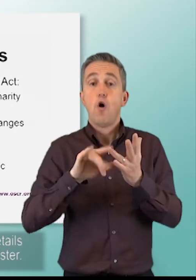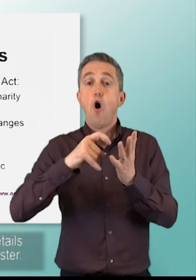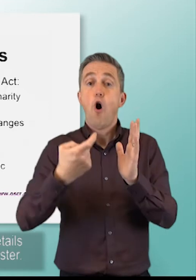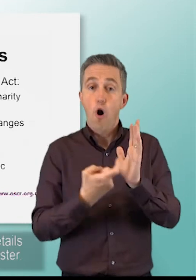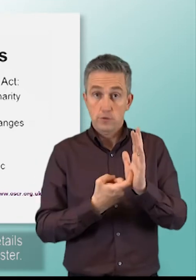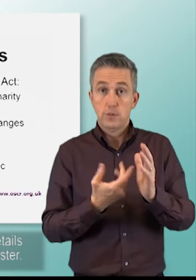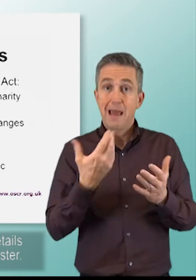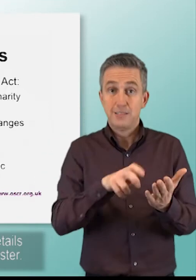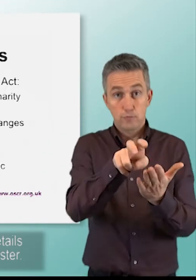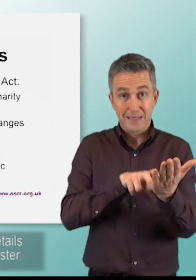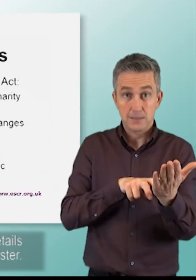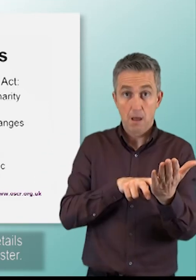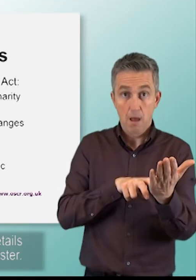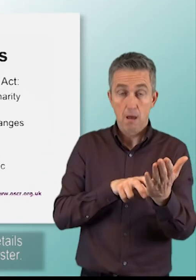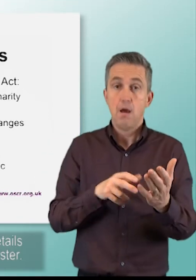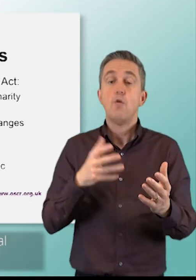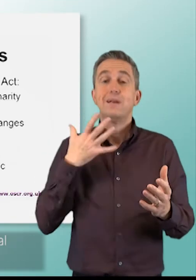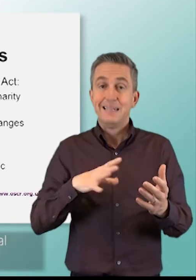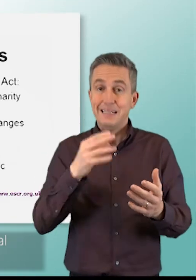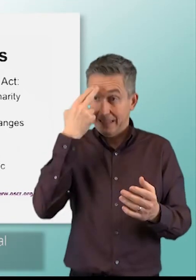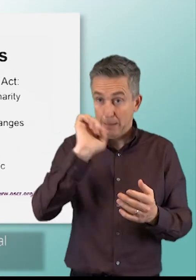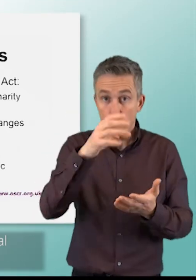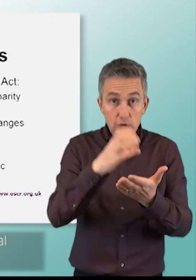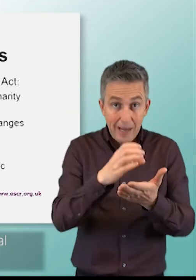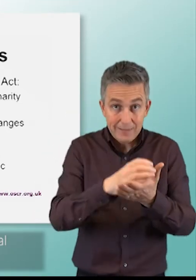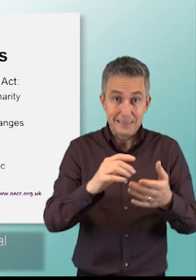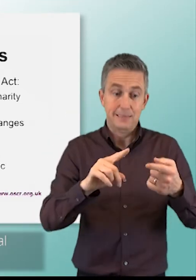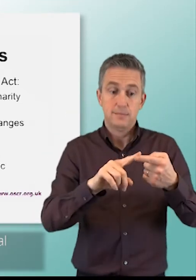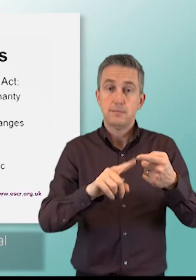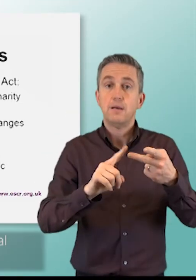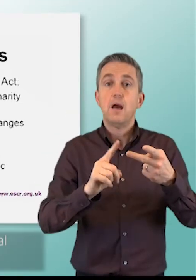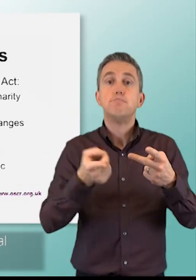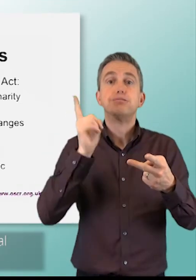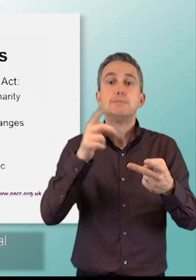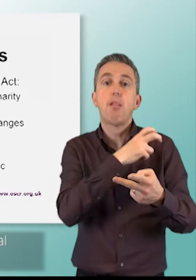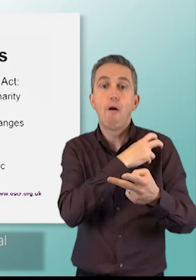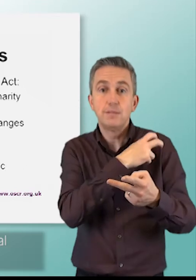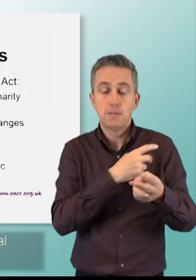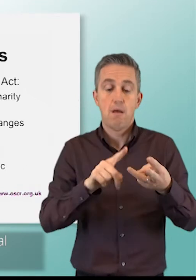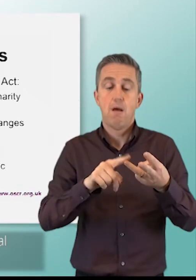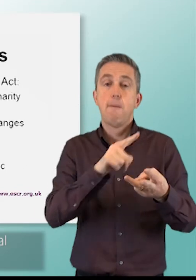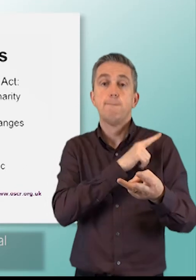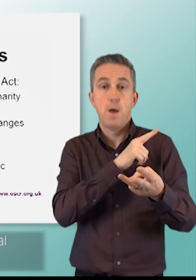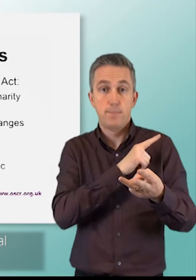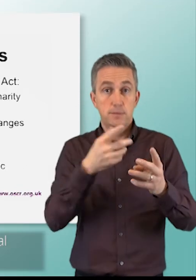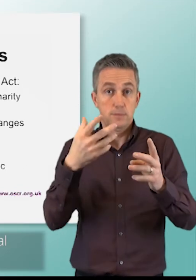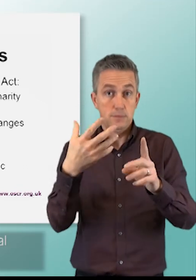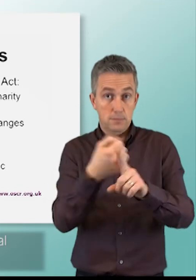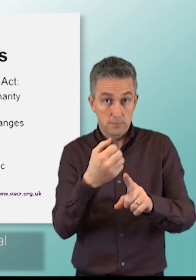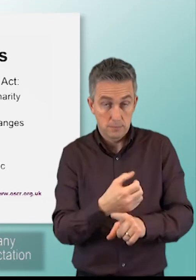every charity that have to appear on the register, so they include the name of the charity, its principal office, and the purposes of the